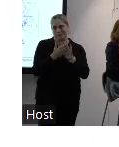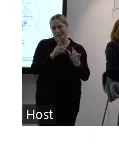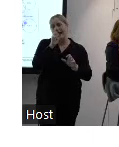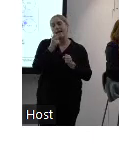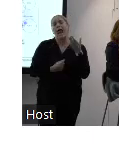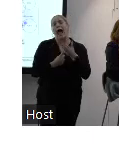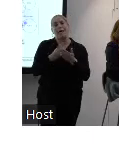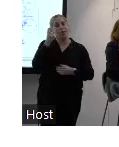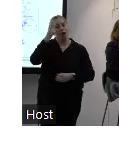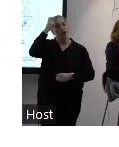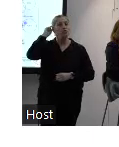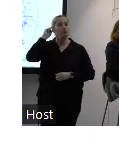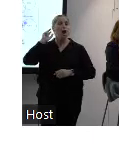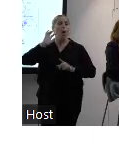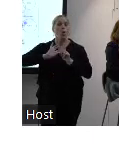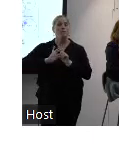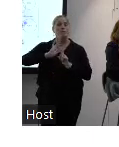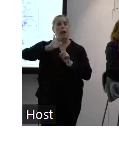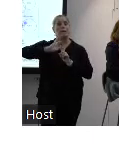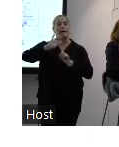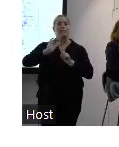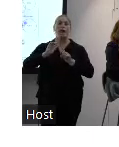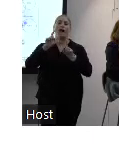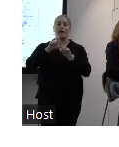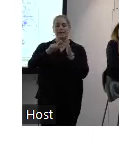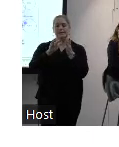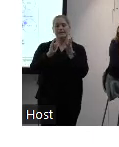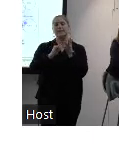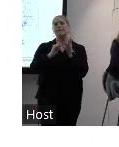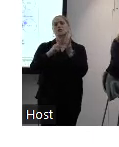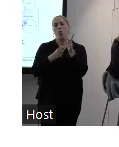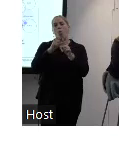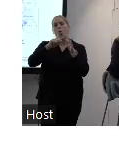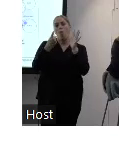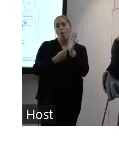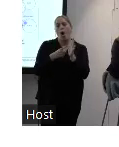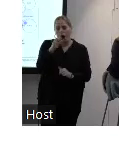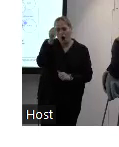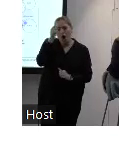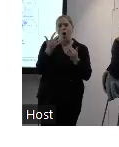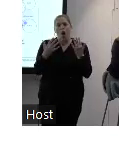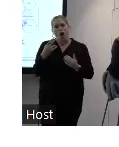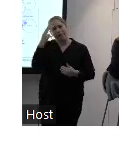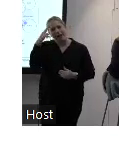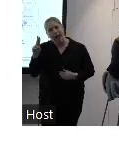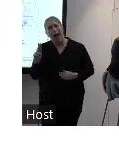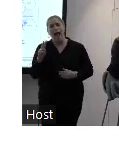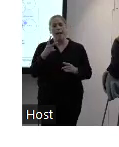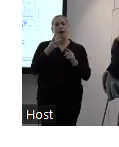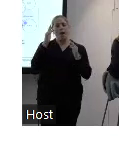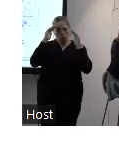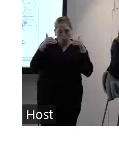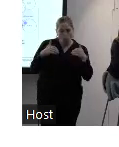disorders. Some common ones that you may have heard of are autism, ADHD, tics and